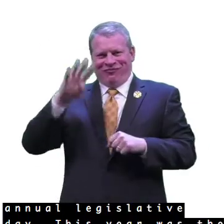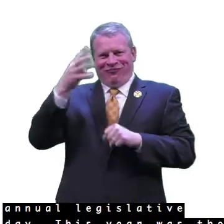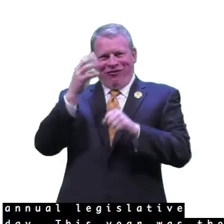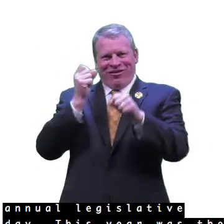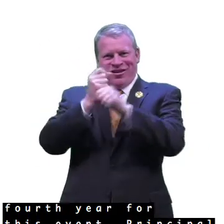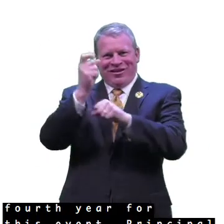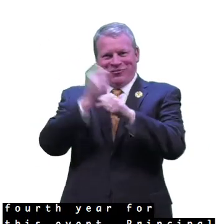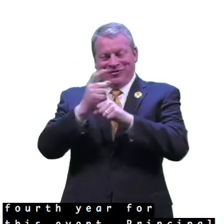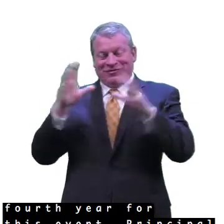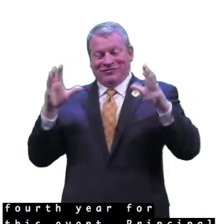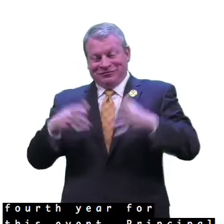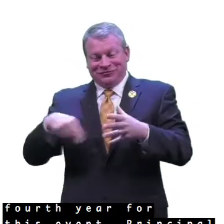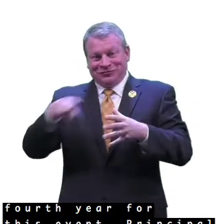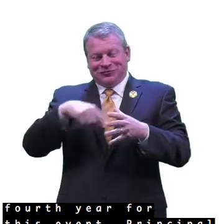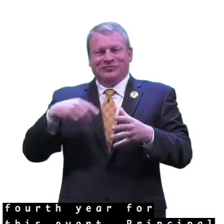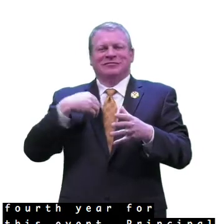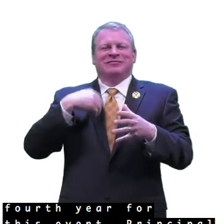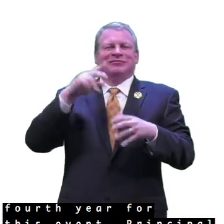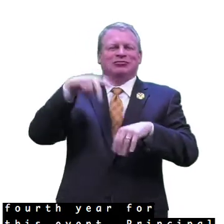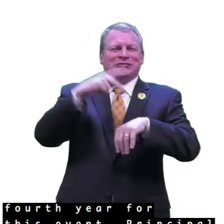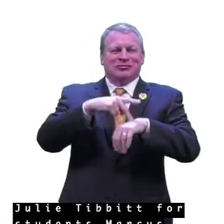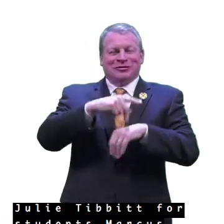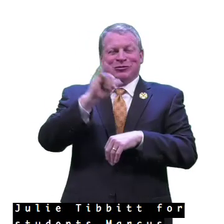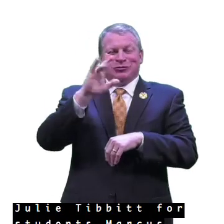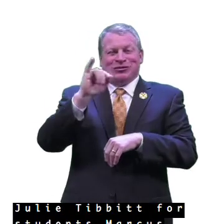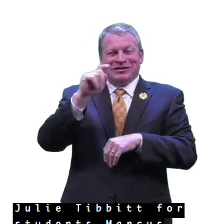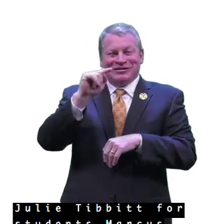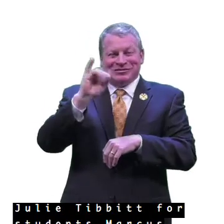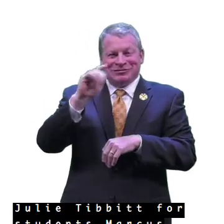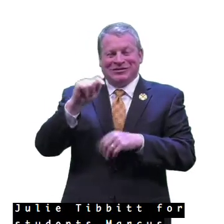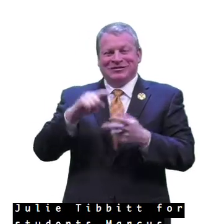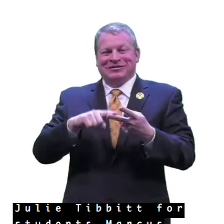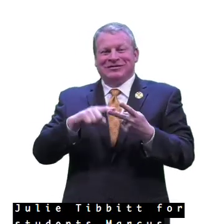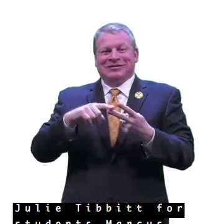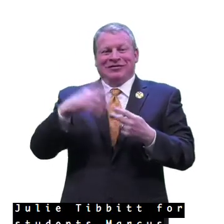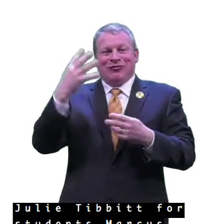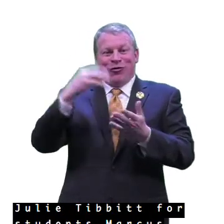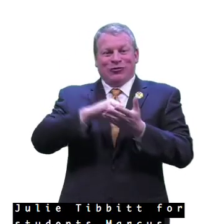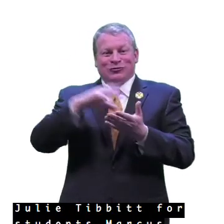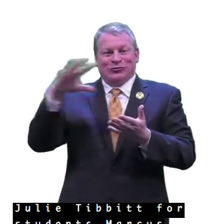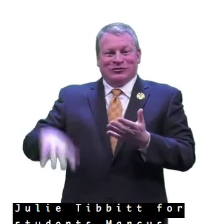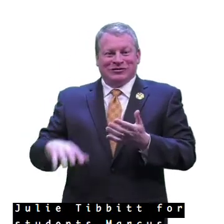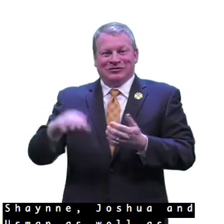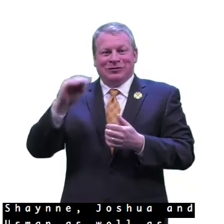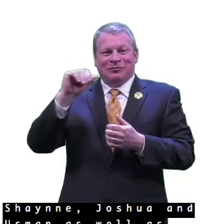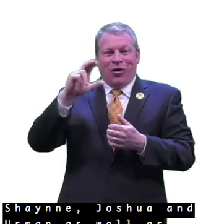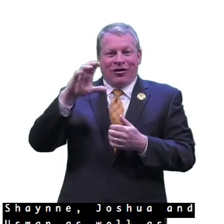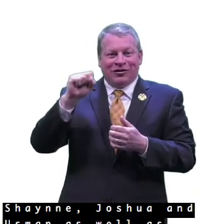year was the fourth year for this event. Principal Julie Tibbett, 4 students, Marcus,